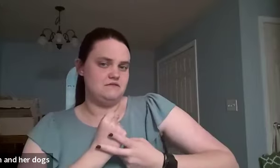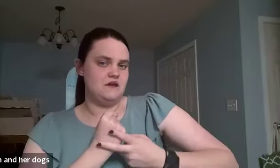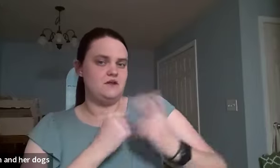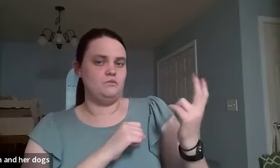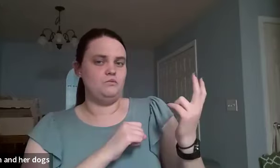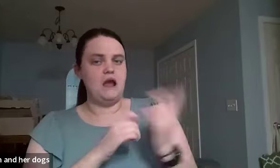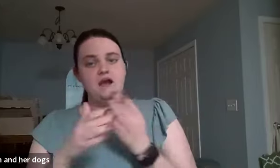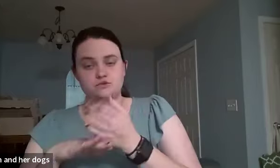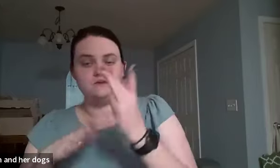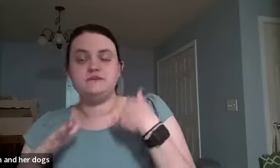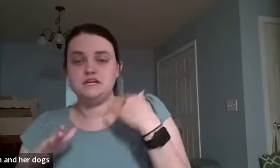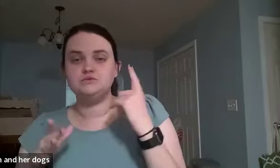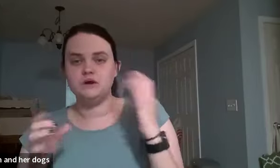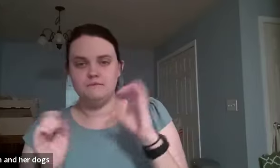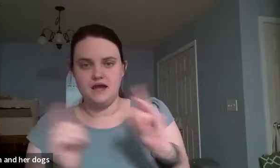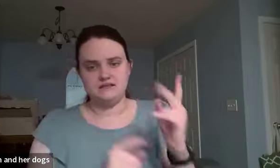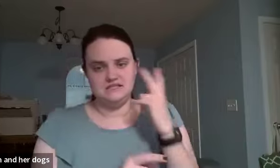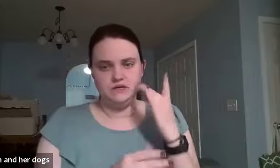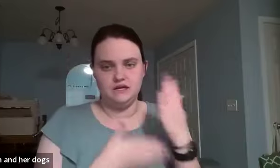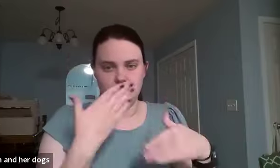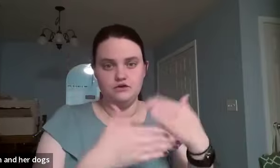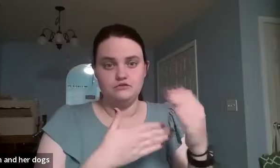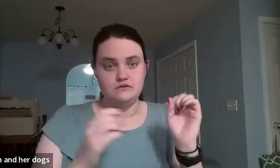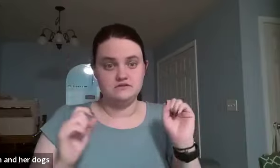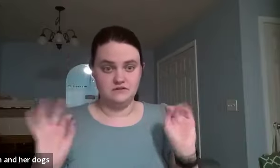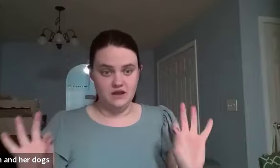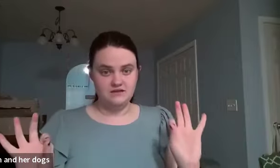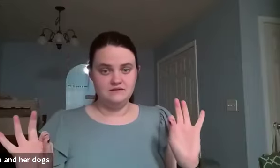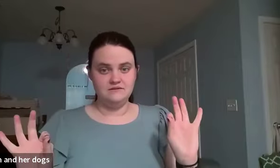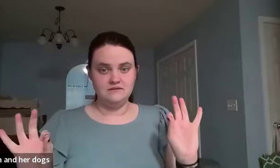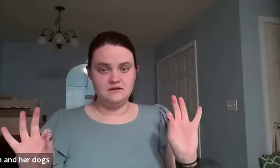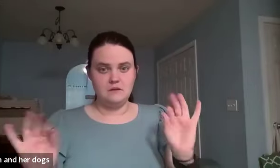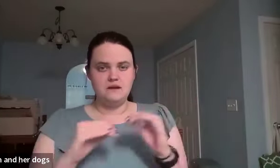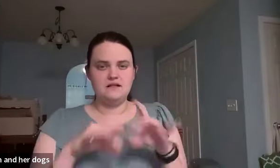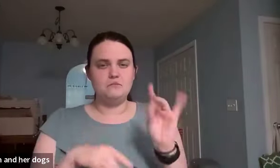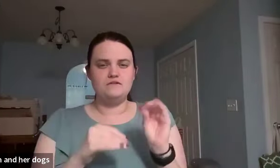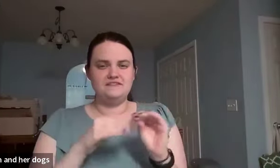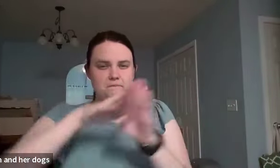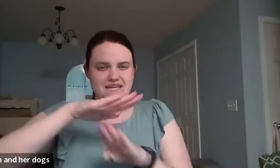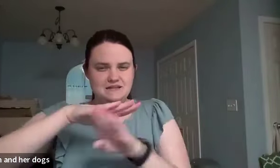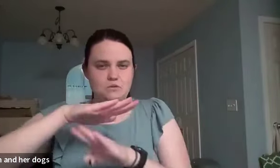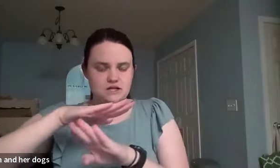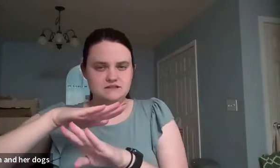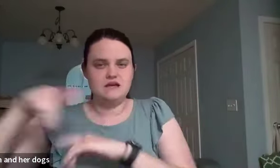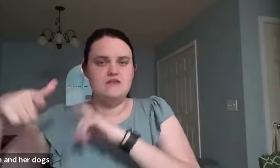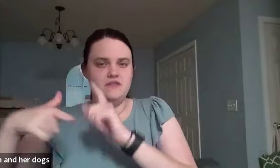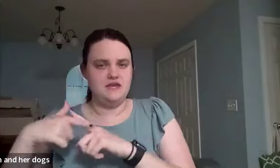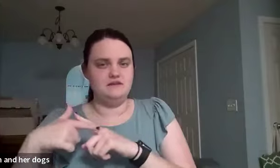save, and then after we finish, we'll come back and see if we can kind of go through those. Okay. I'm gonna pick like more of like the basic ones, and